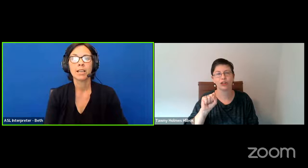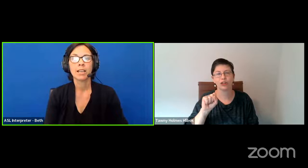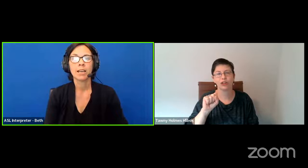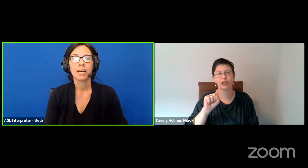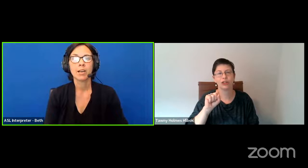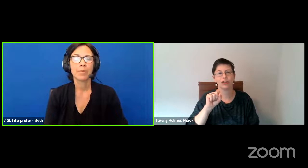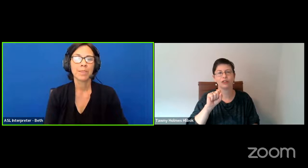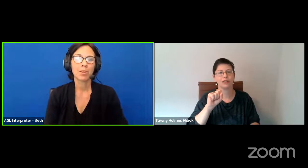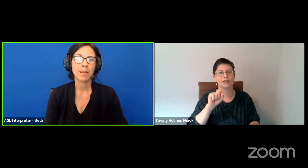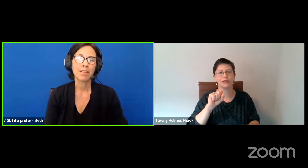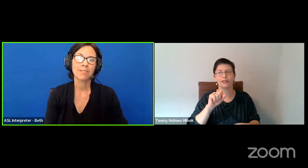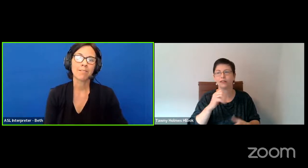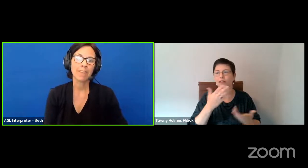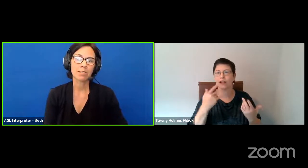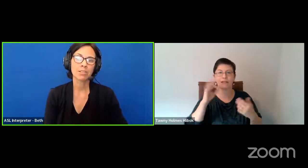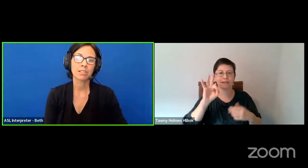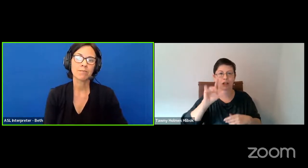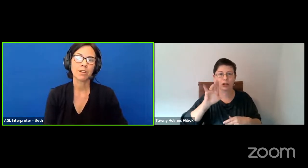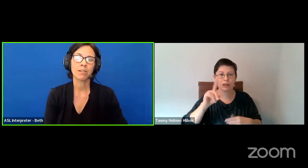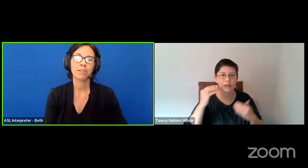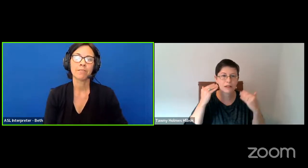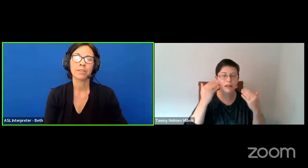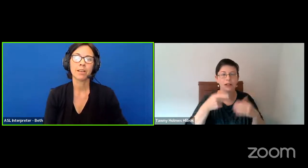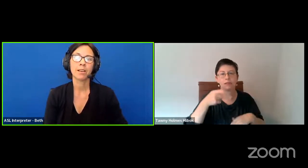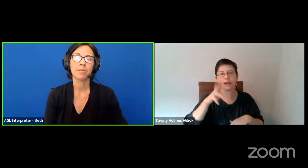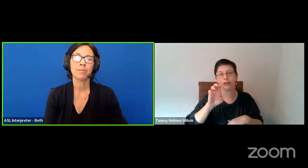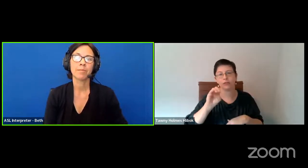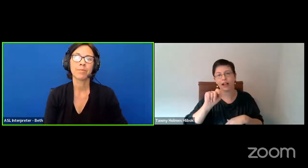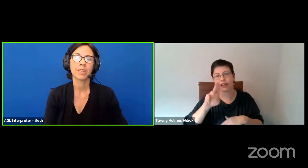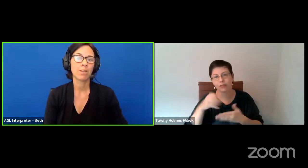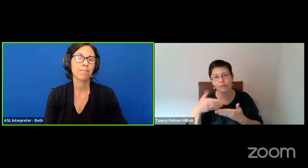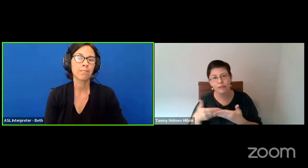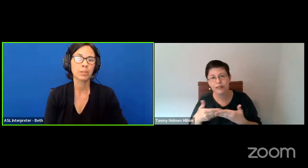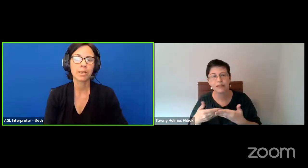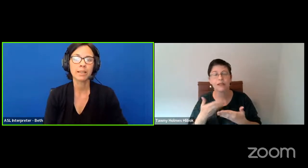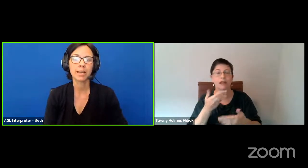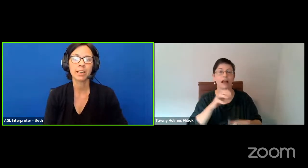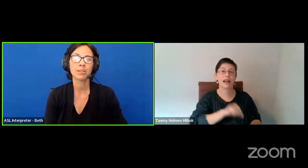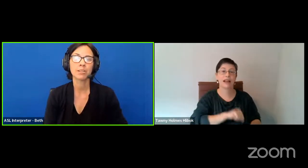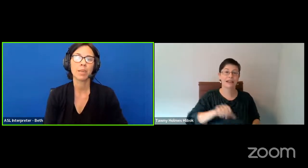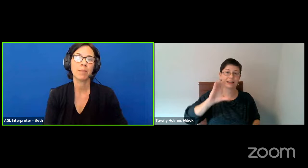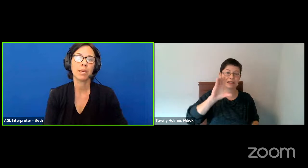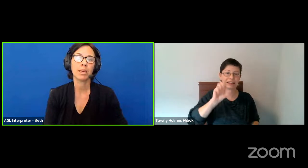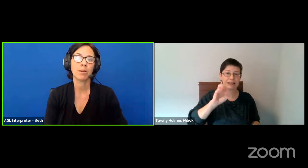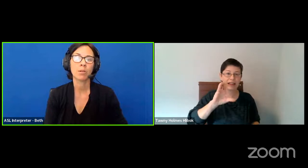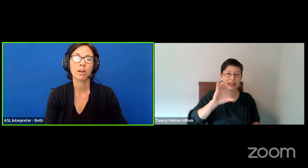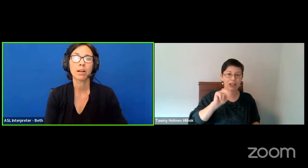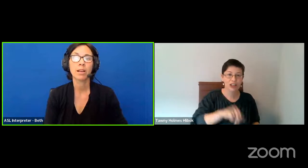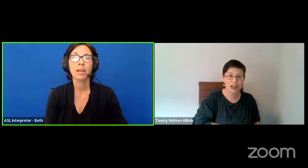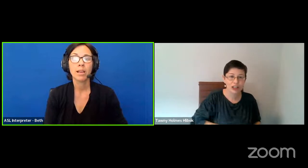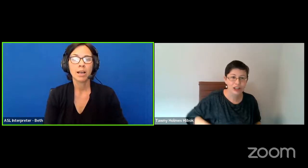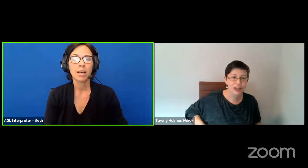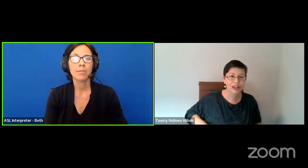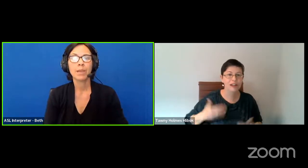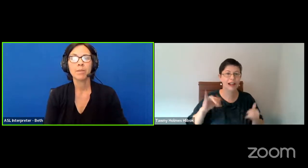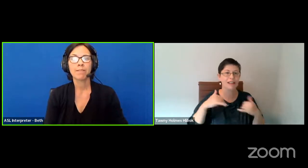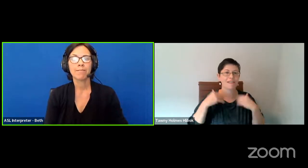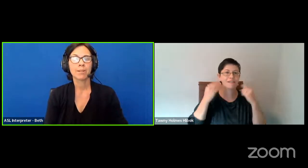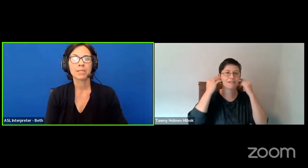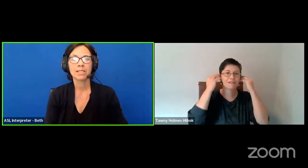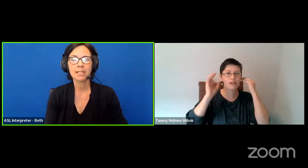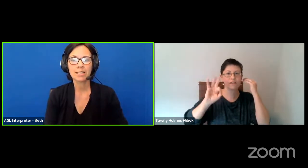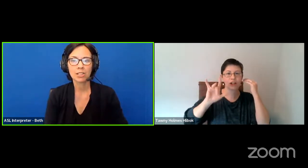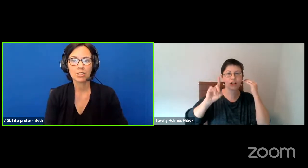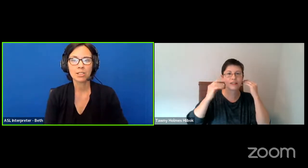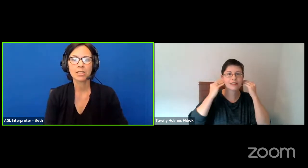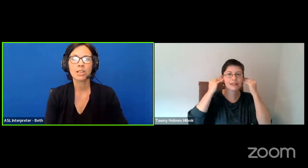different. There might be different factors involved, fluid in the ears maybe, or maybe